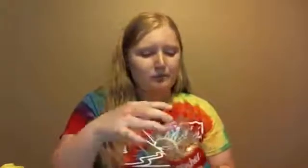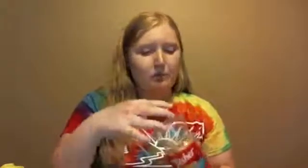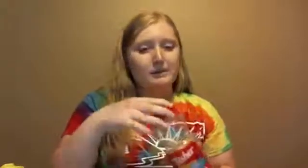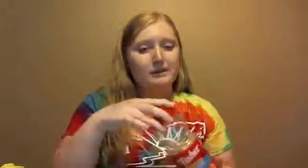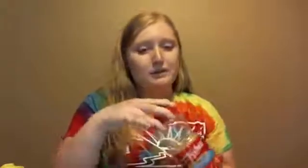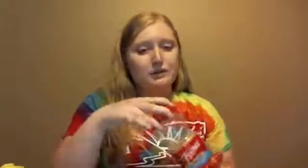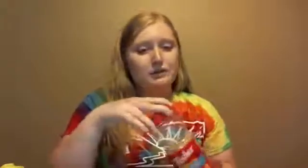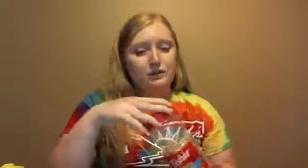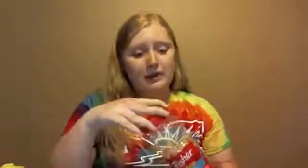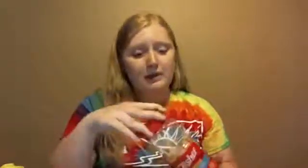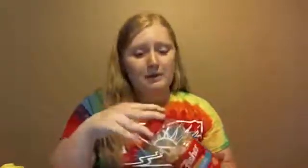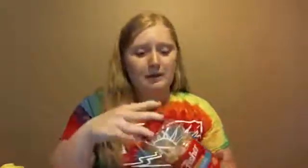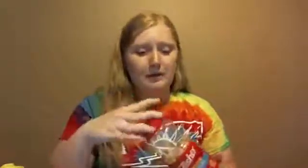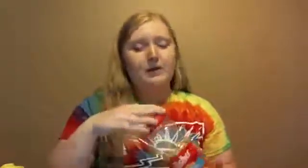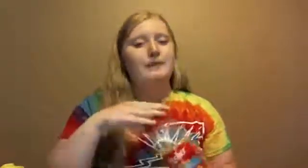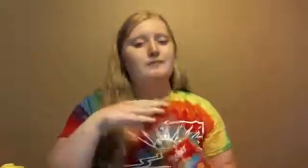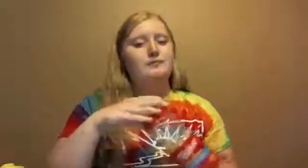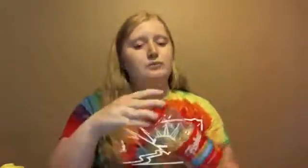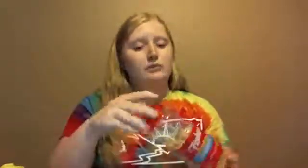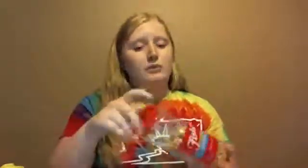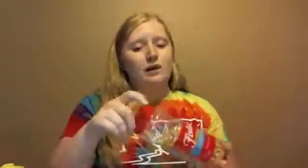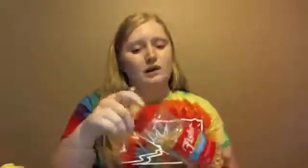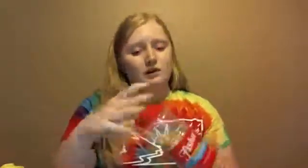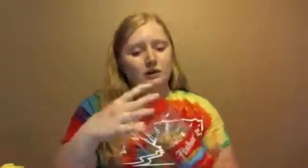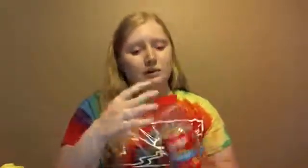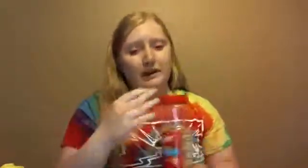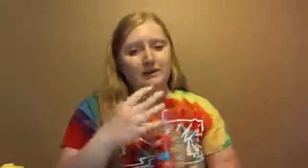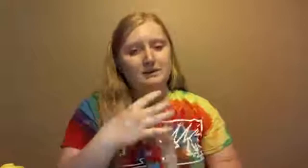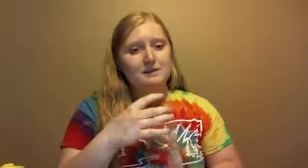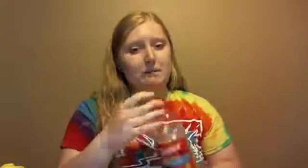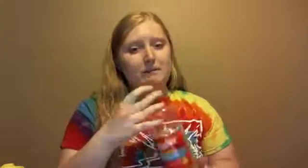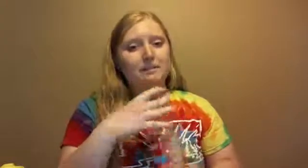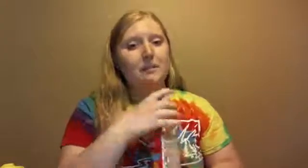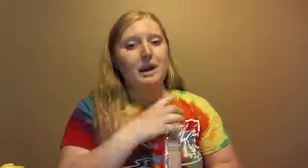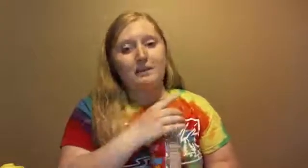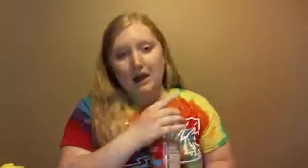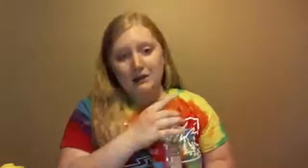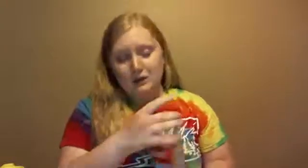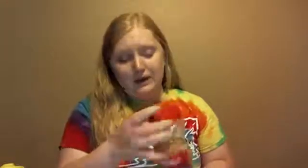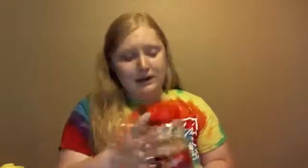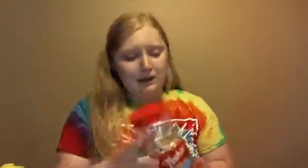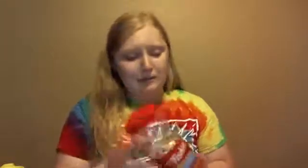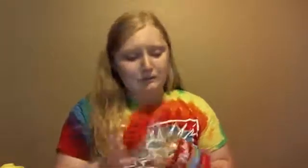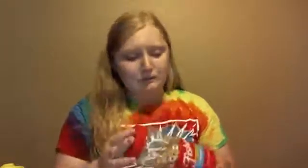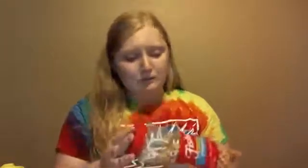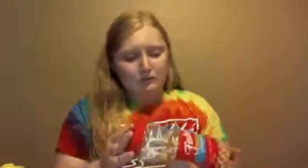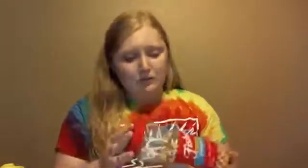But of course don't eat them if you're allergic to peanuts. But I'm not, so I can eat them.